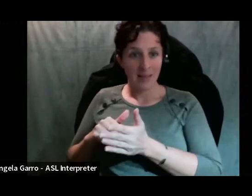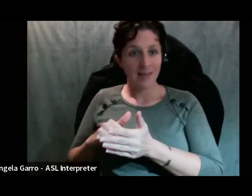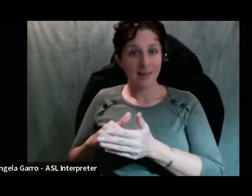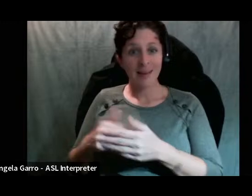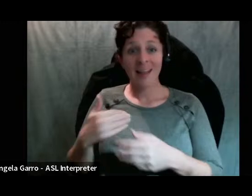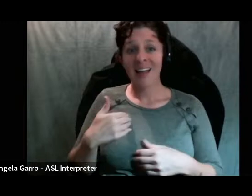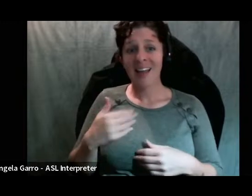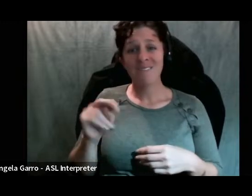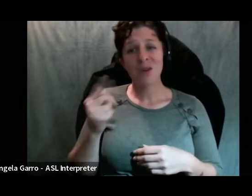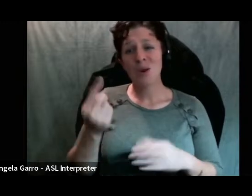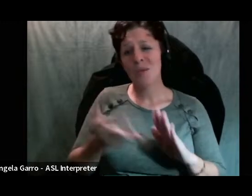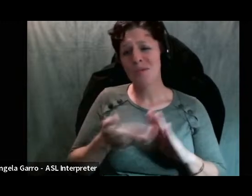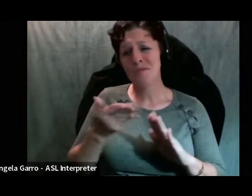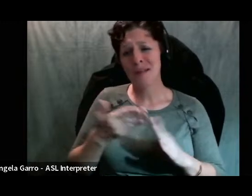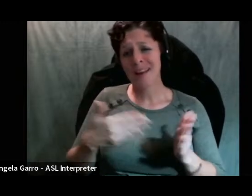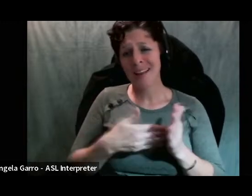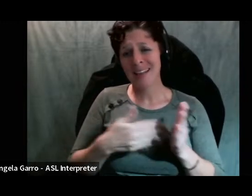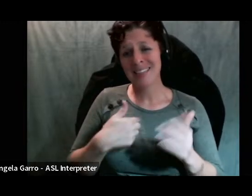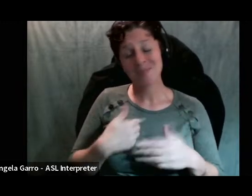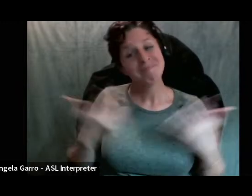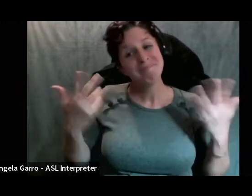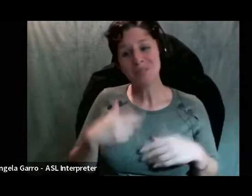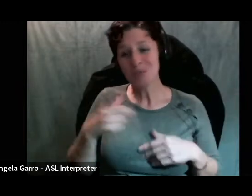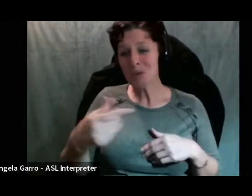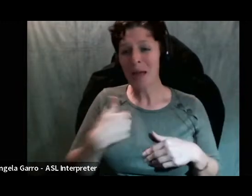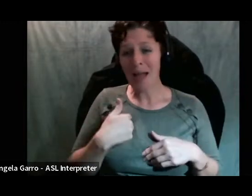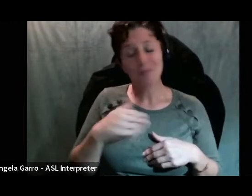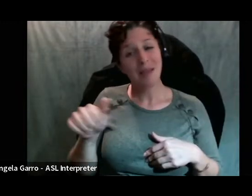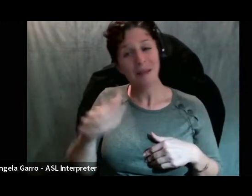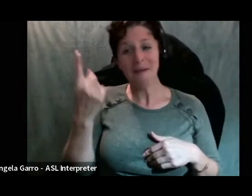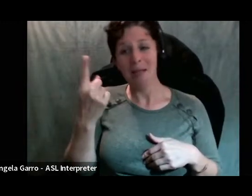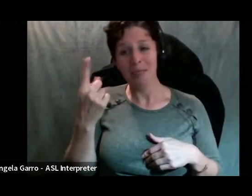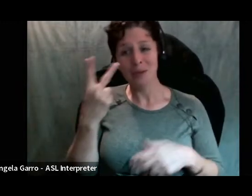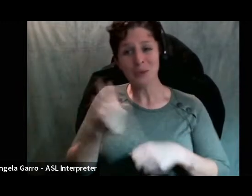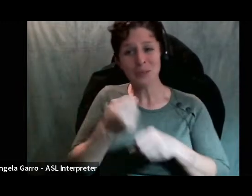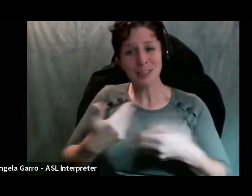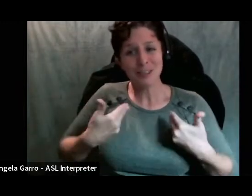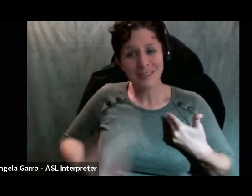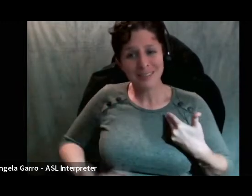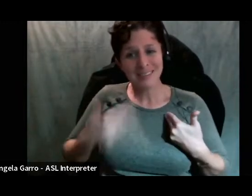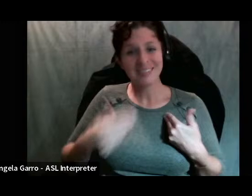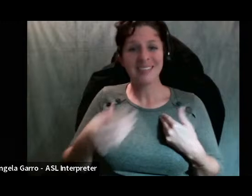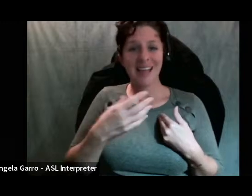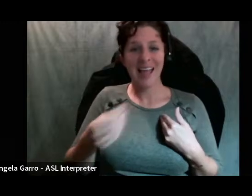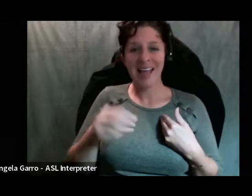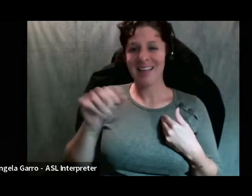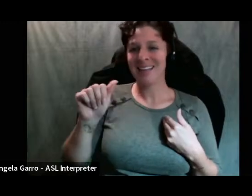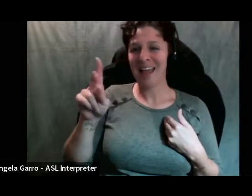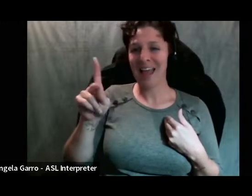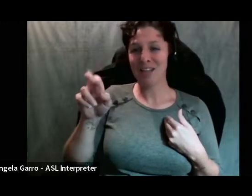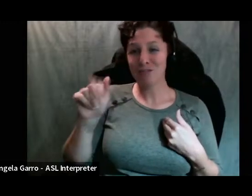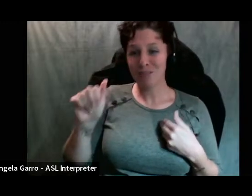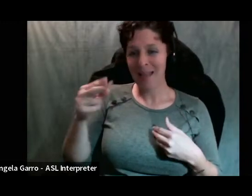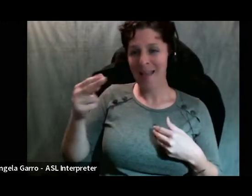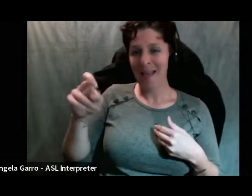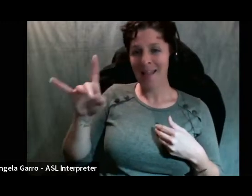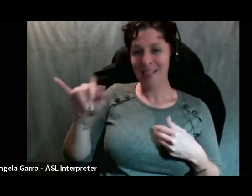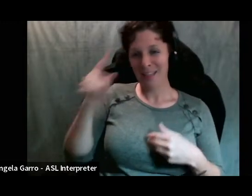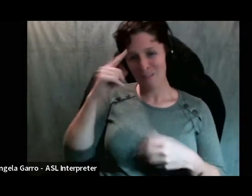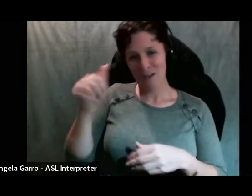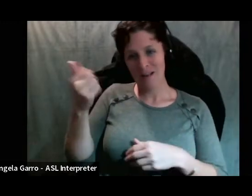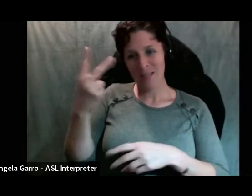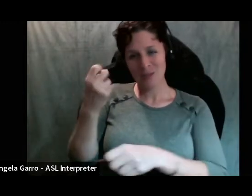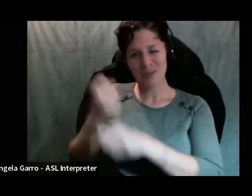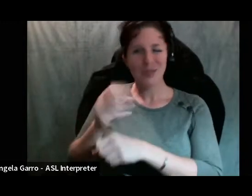running against me. So you've got me for another 2 years and Andrea Hadley for another 2 years, which would be